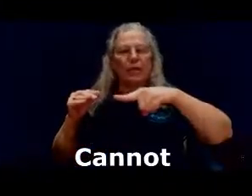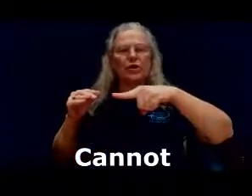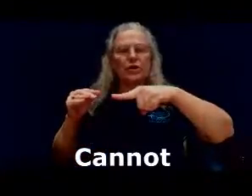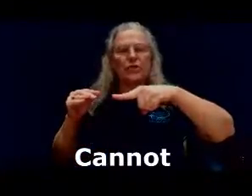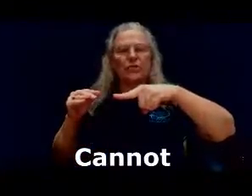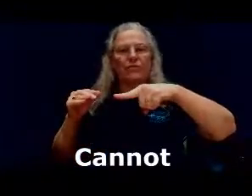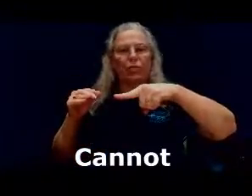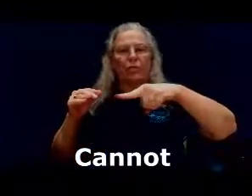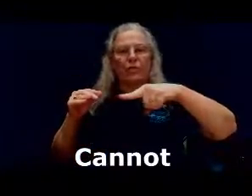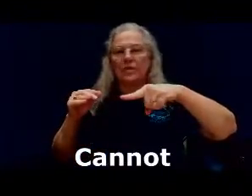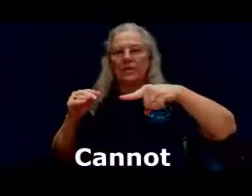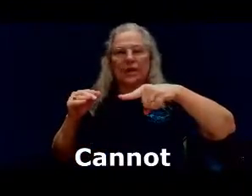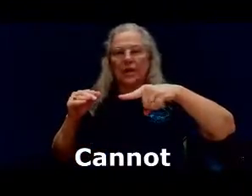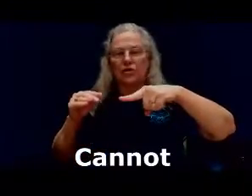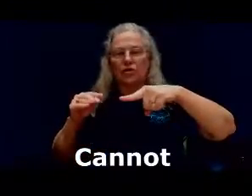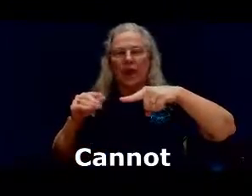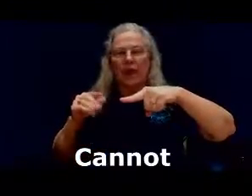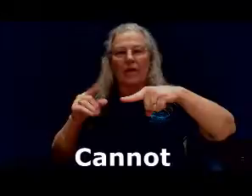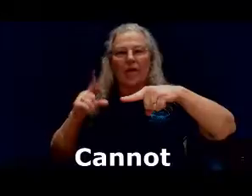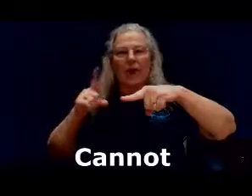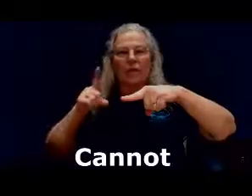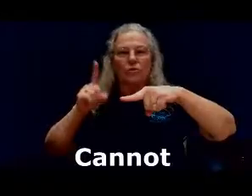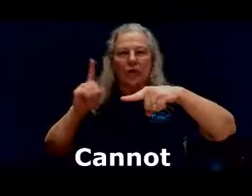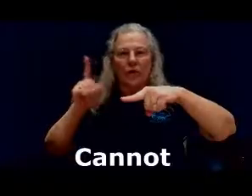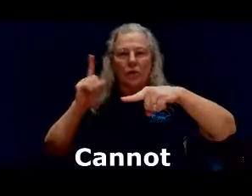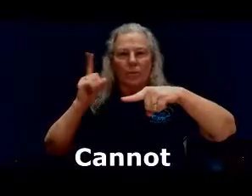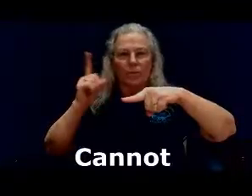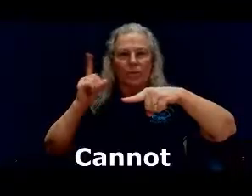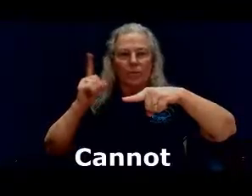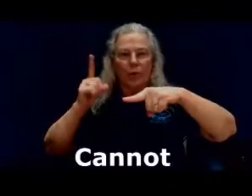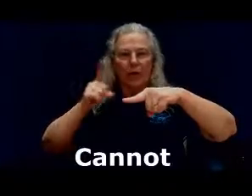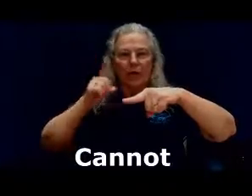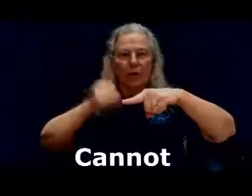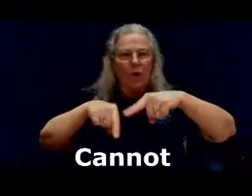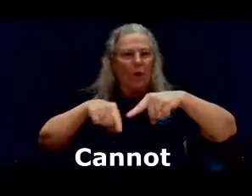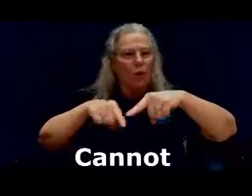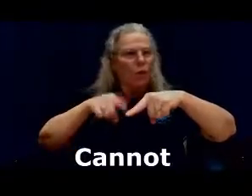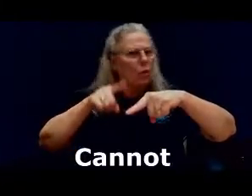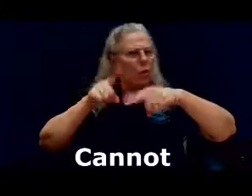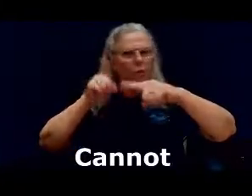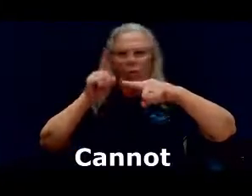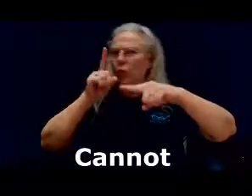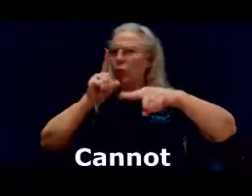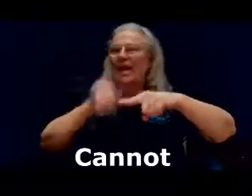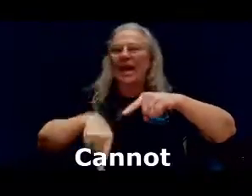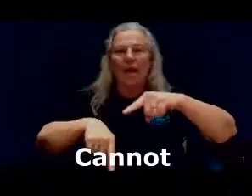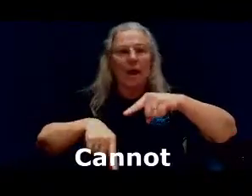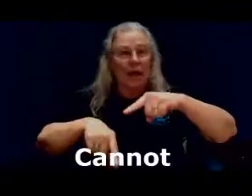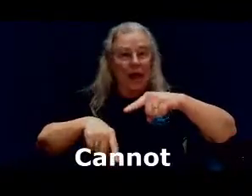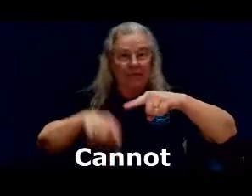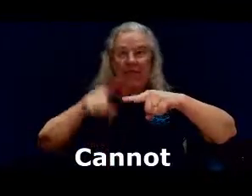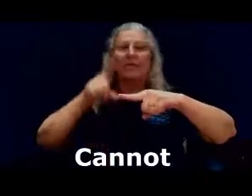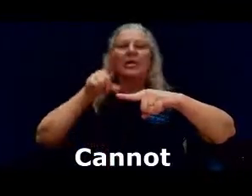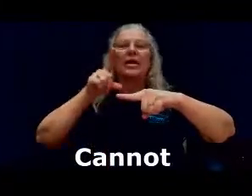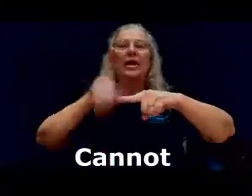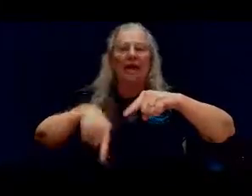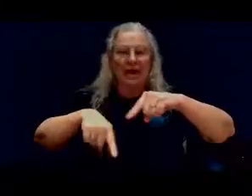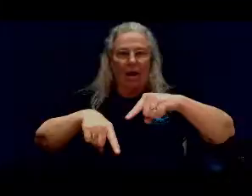if you think of a baby reaching for something he shouldn't have, and you take your pointer finger. Oh, no, no, you cannot have that.